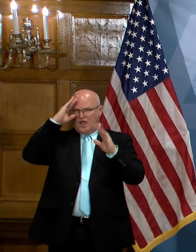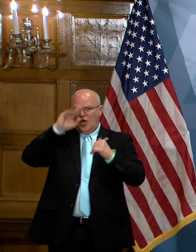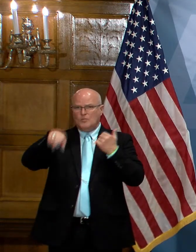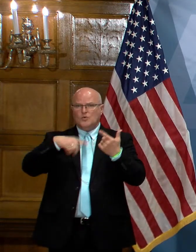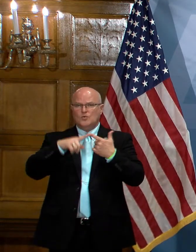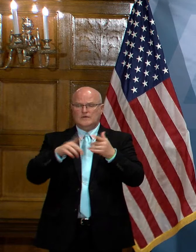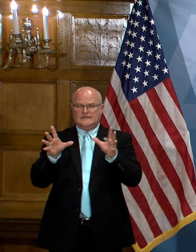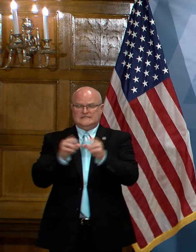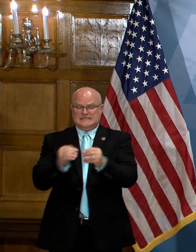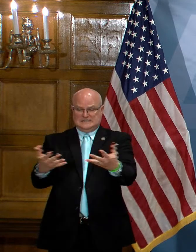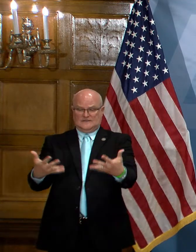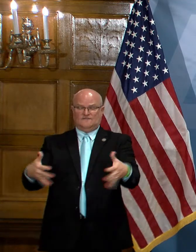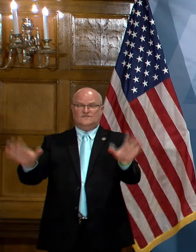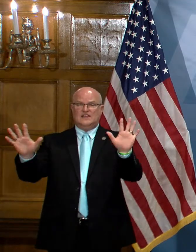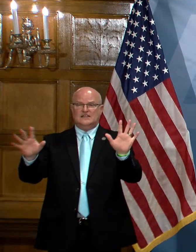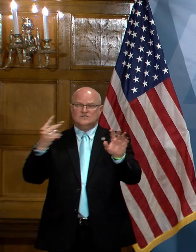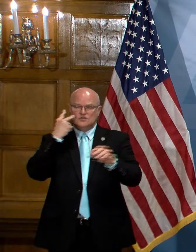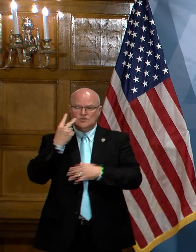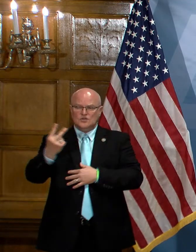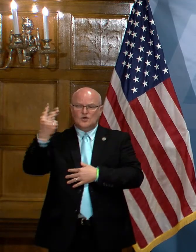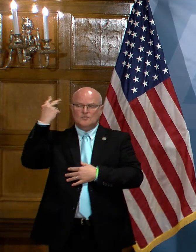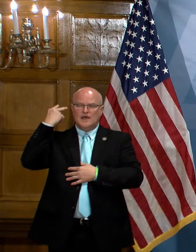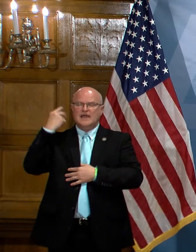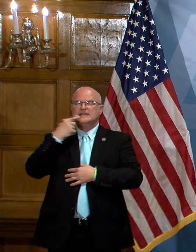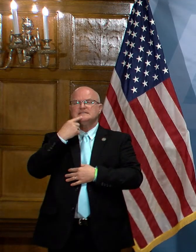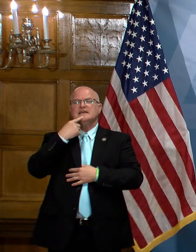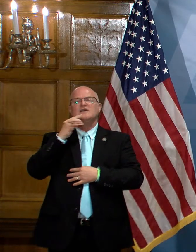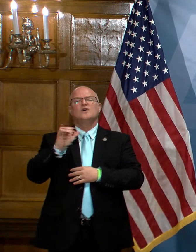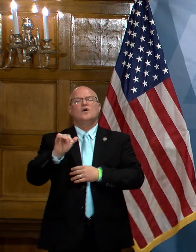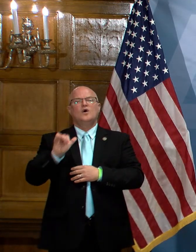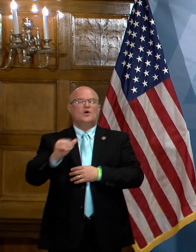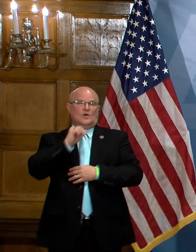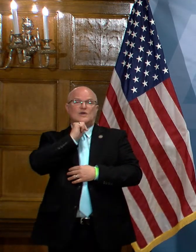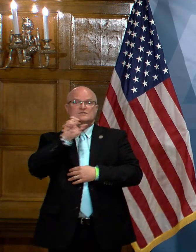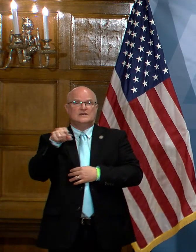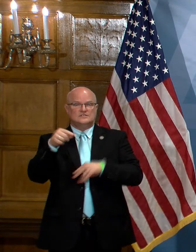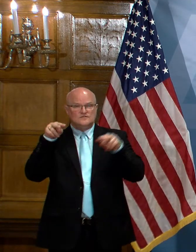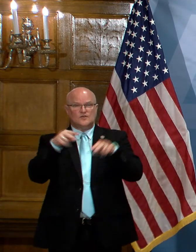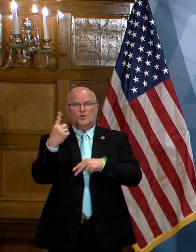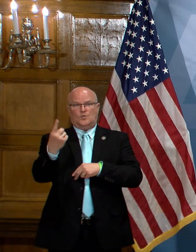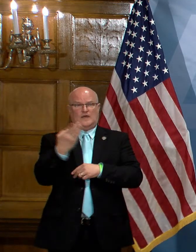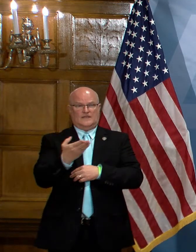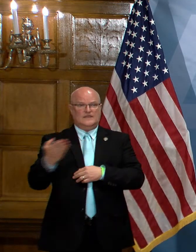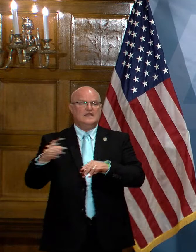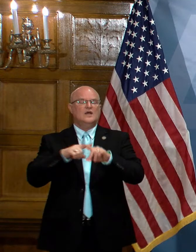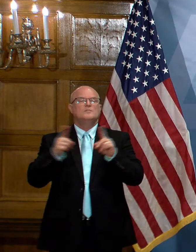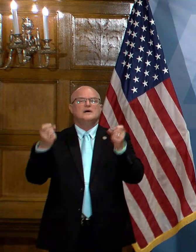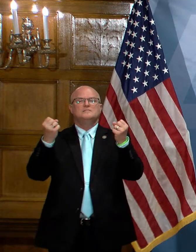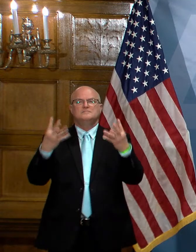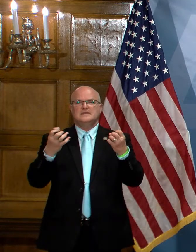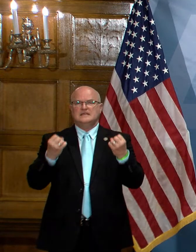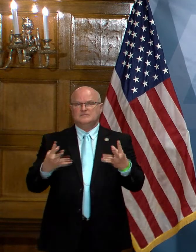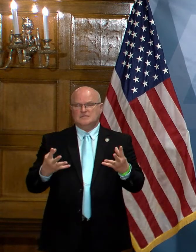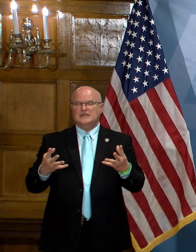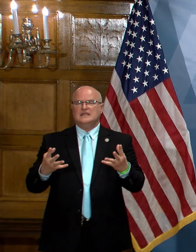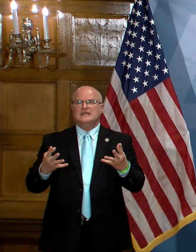the session is over with, you look back and see that it was not just focused on one thing, but there was a lot of